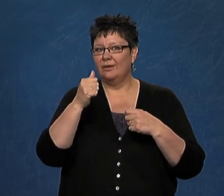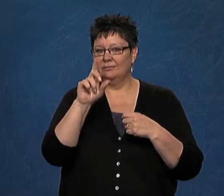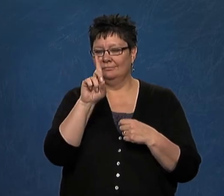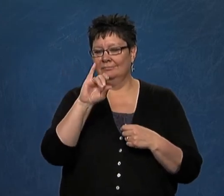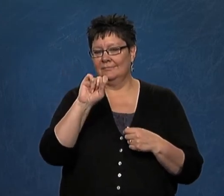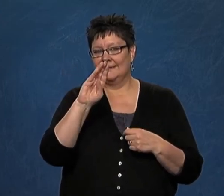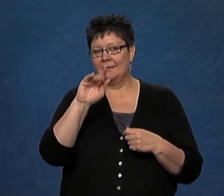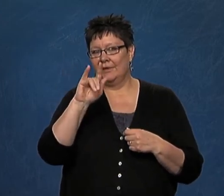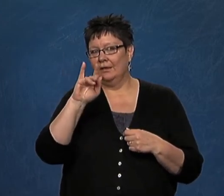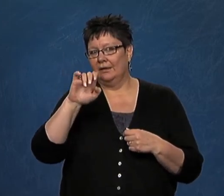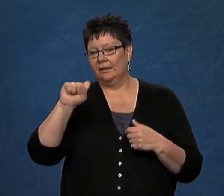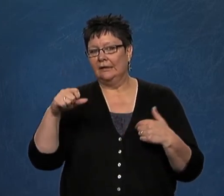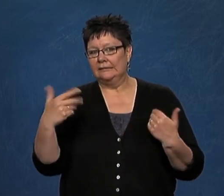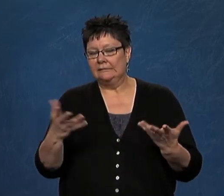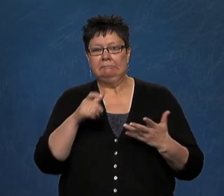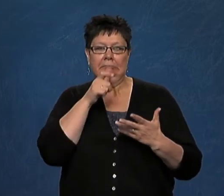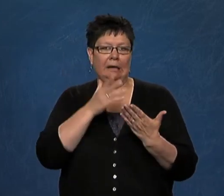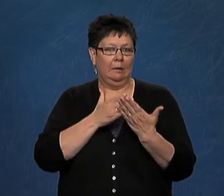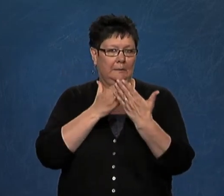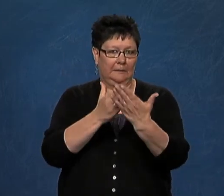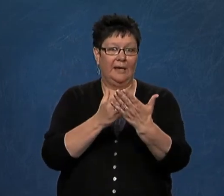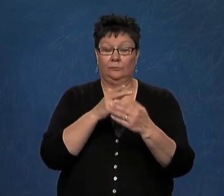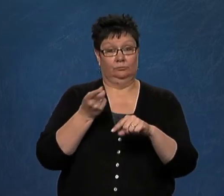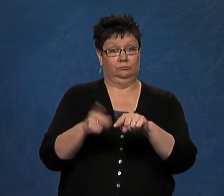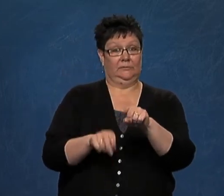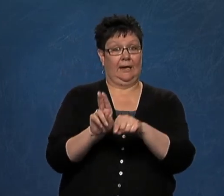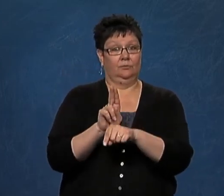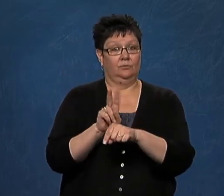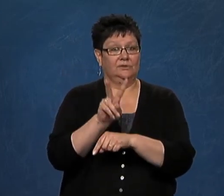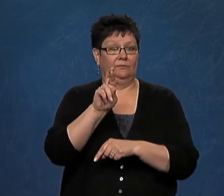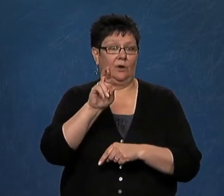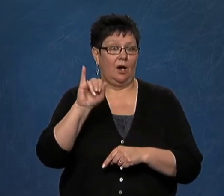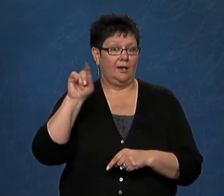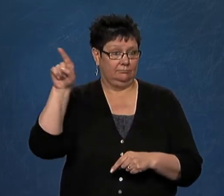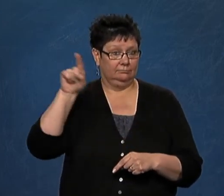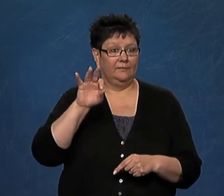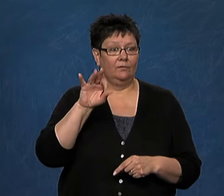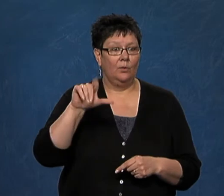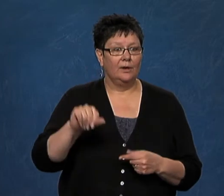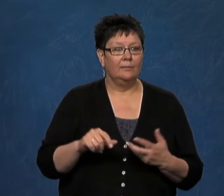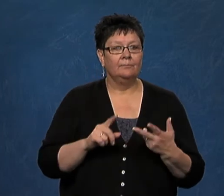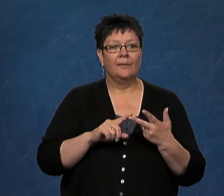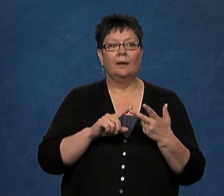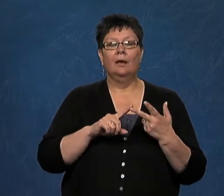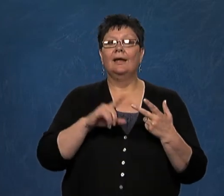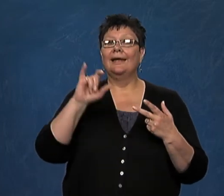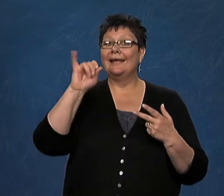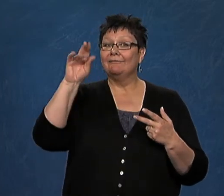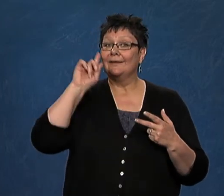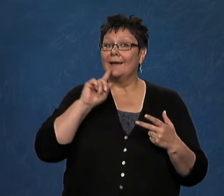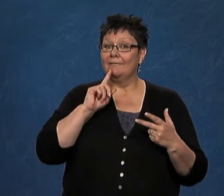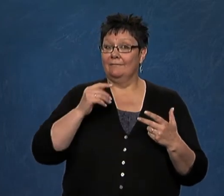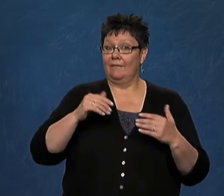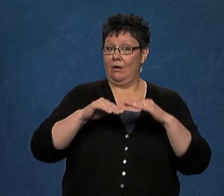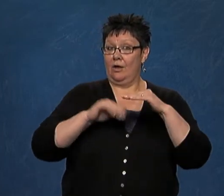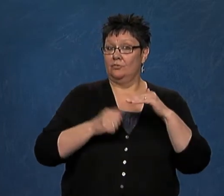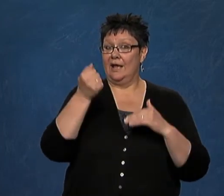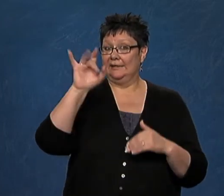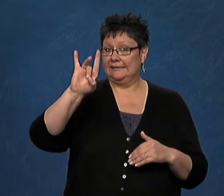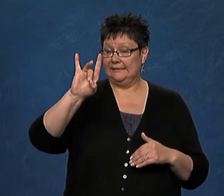illness or any other additional disabilities, it's not recommended. This is in Florida.